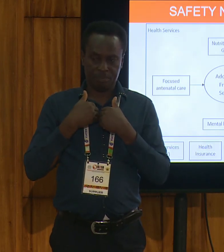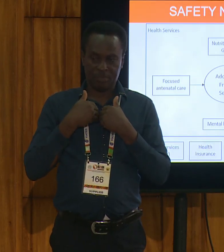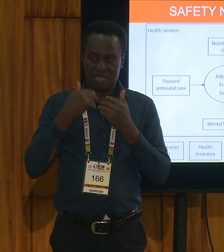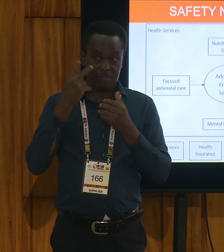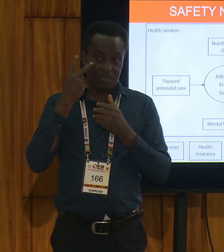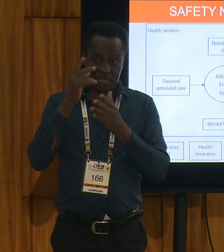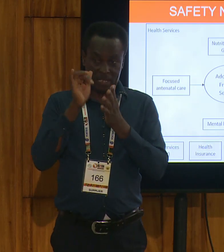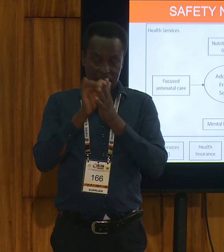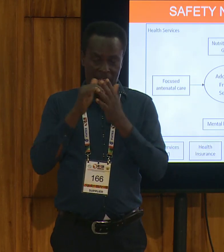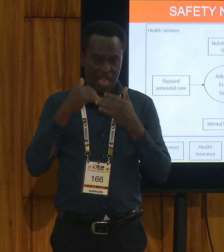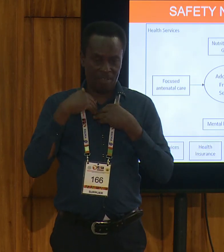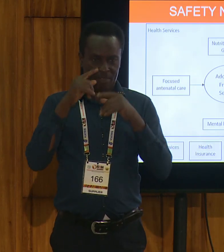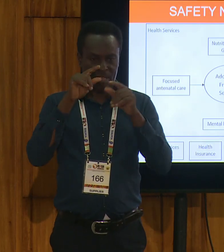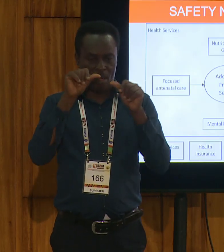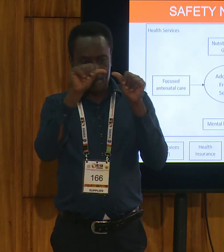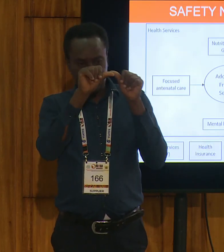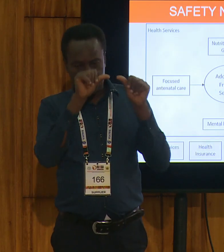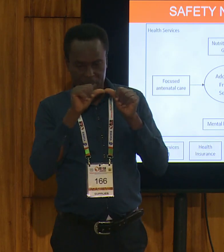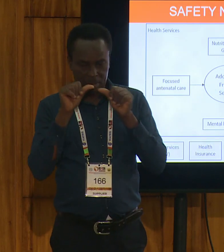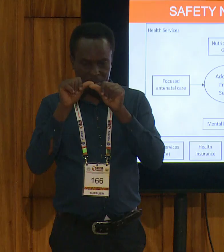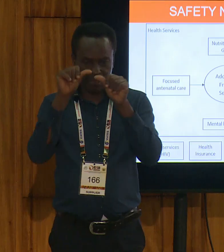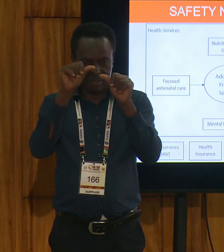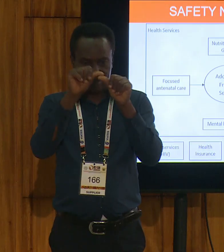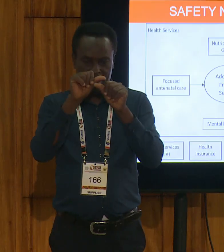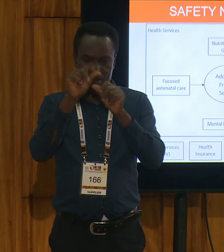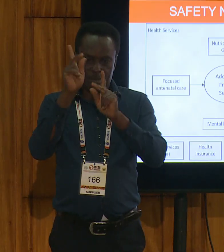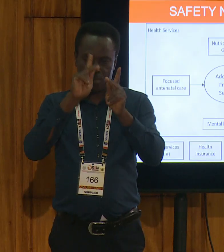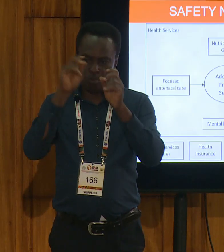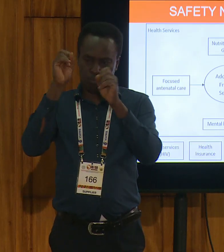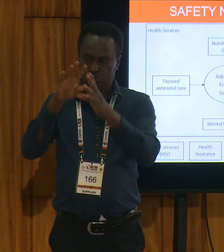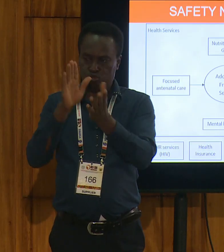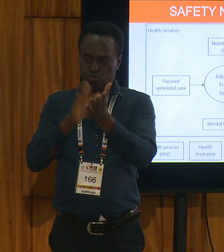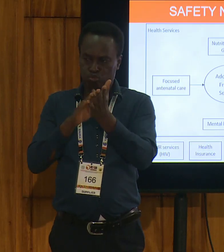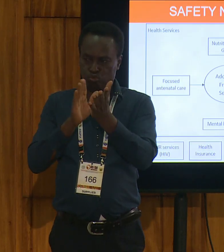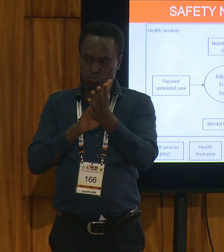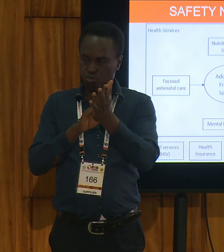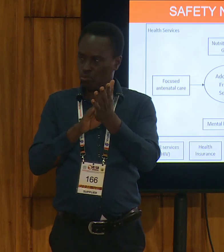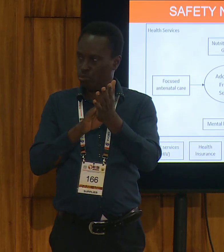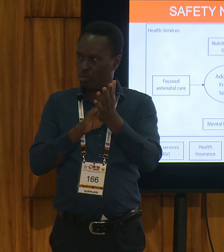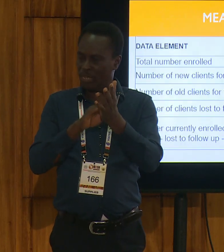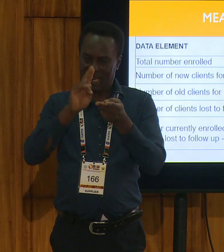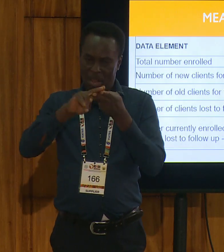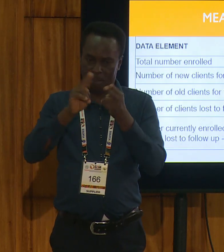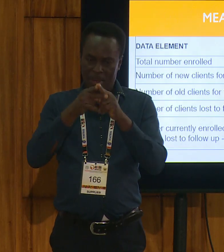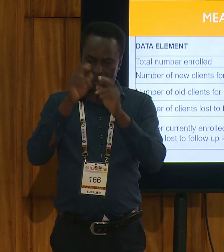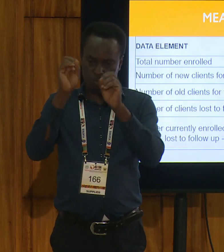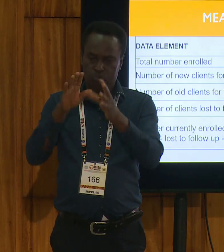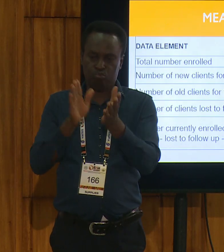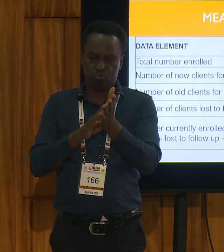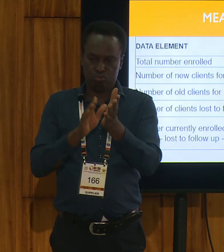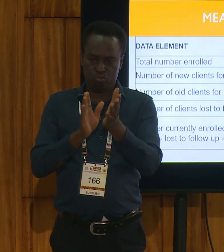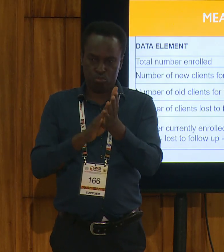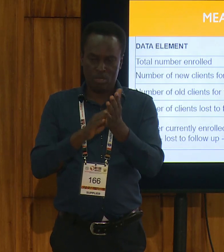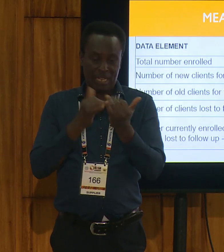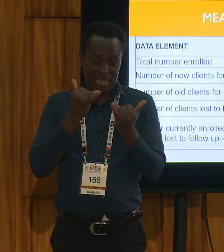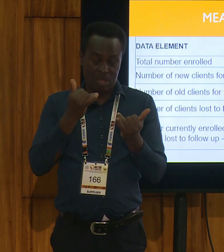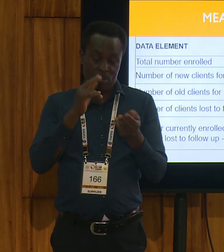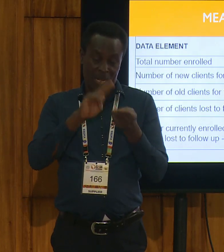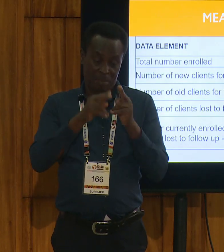are measurements of enrollment and then loss to follow up, number currently in